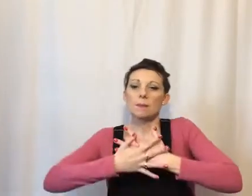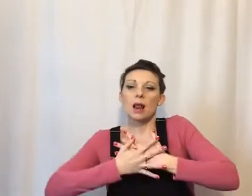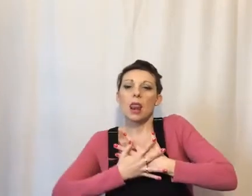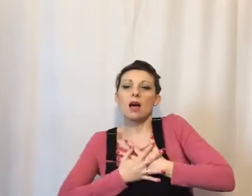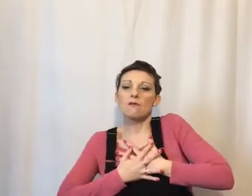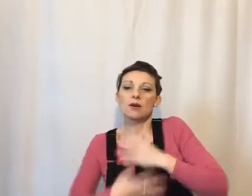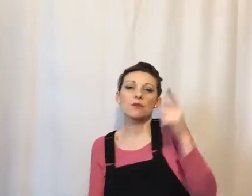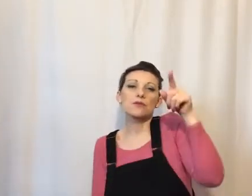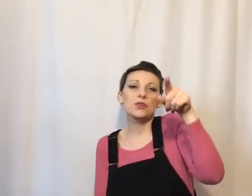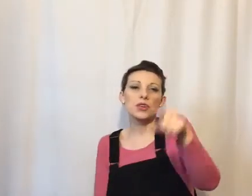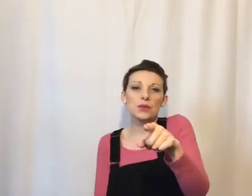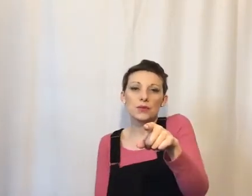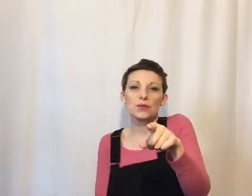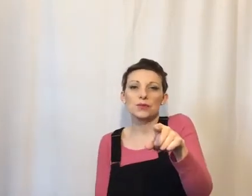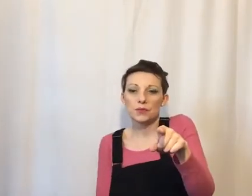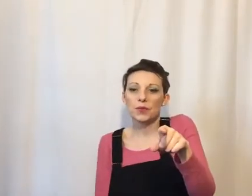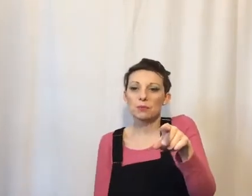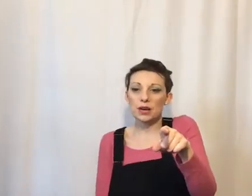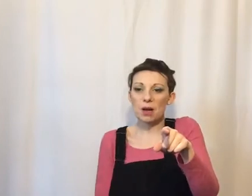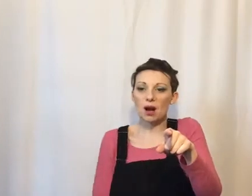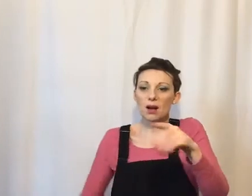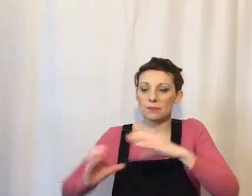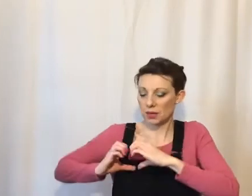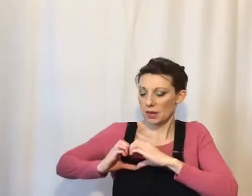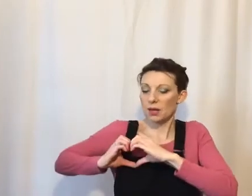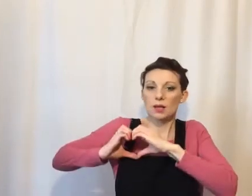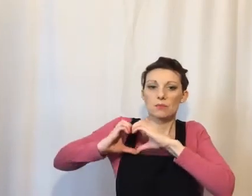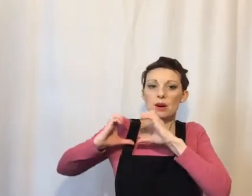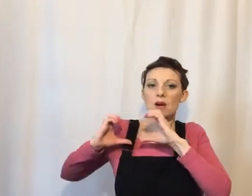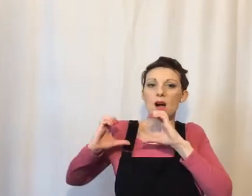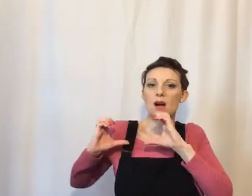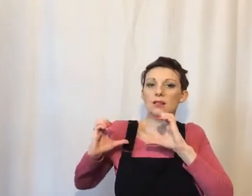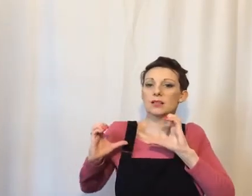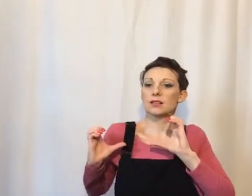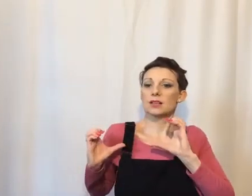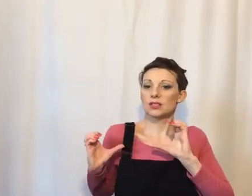I love for you. Break my heart. Break my heart.